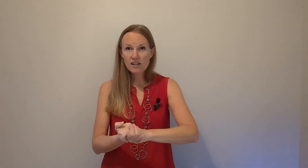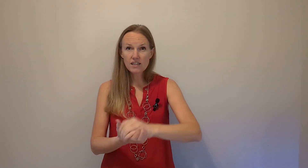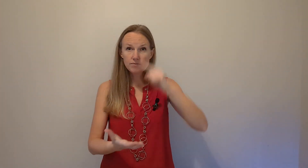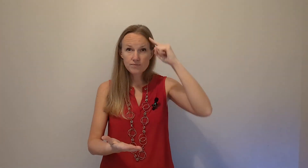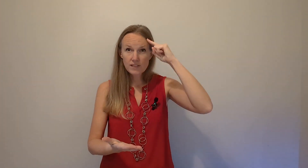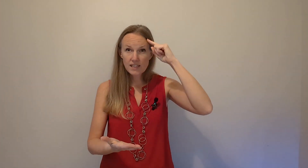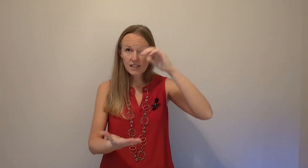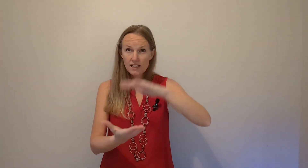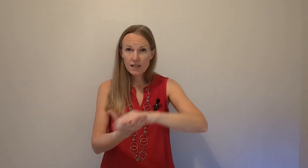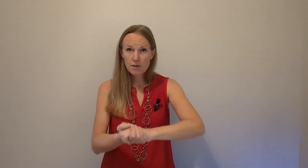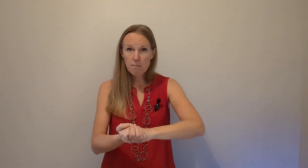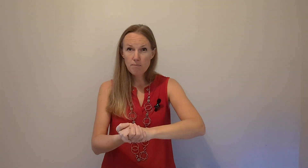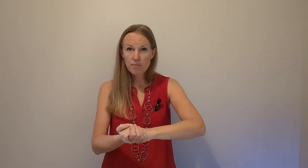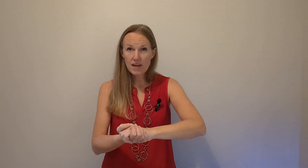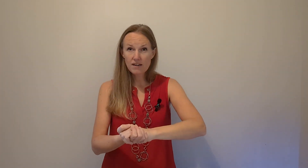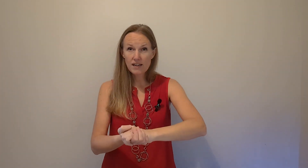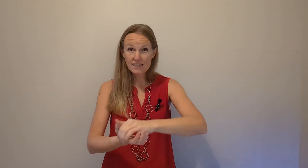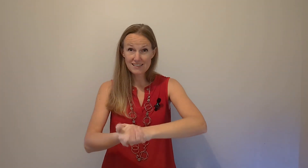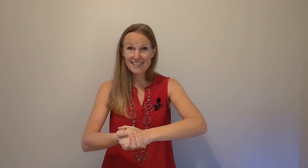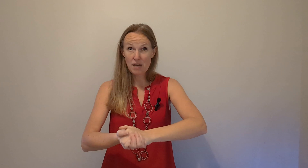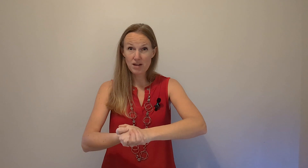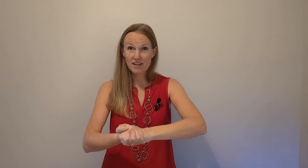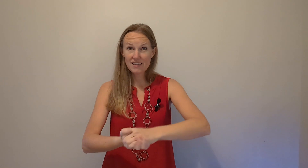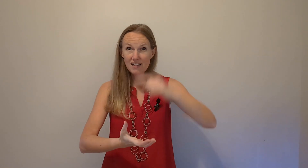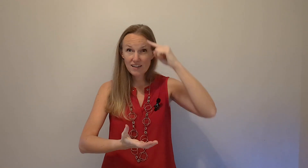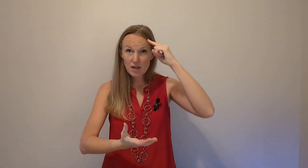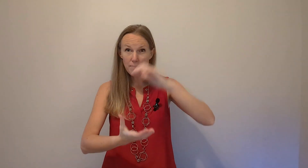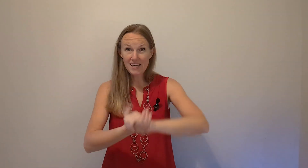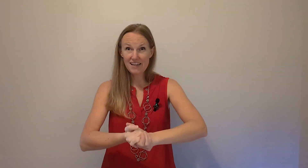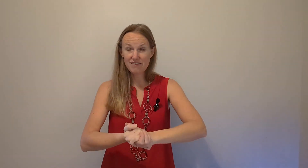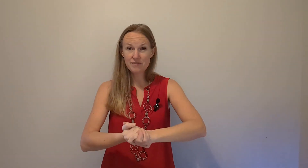marry. Think, marry, as in to get married, okay? Believe.